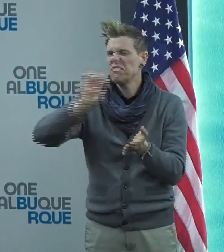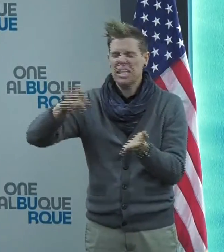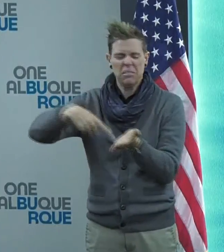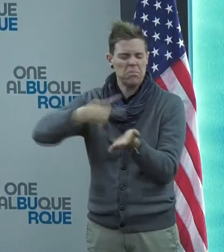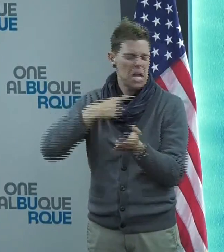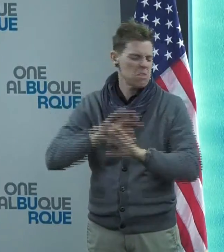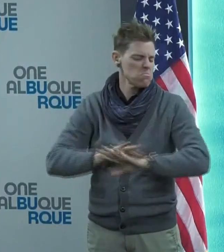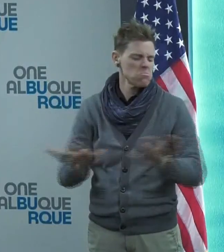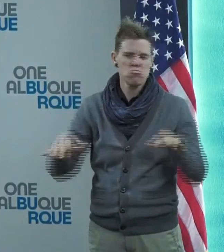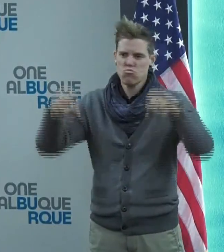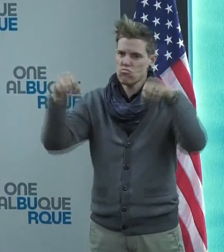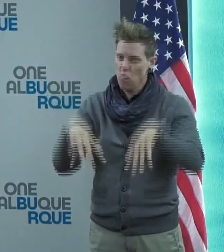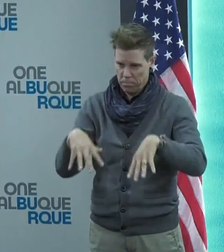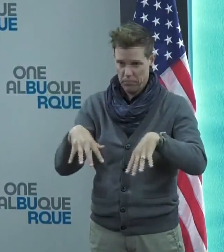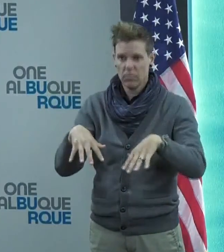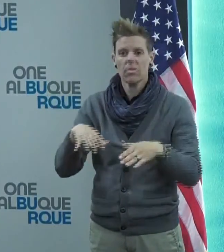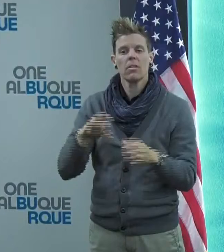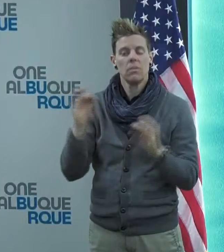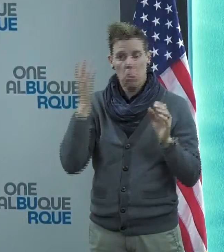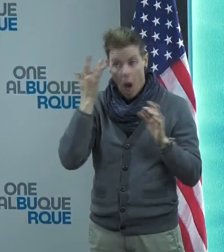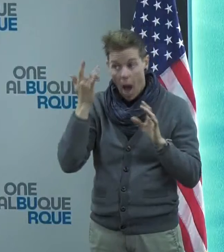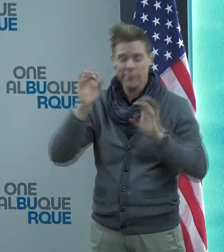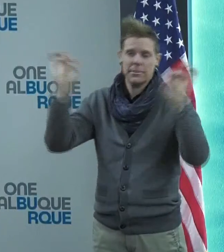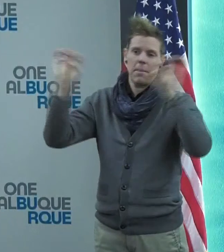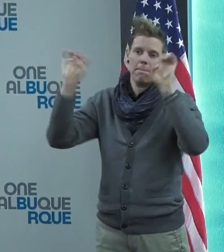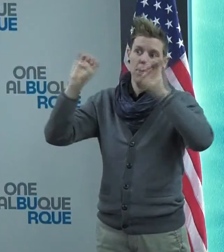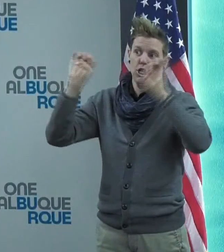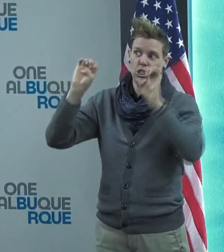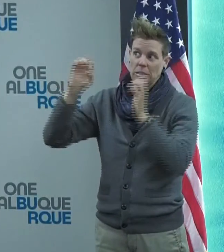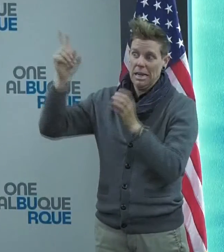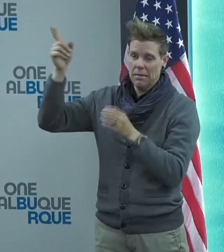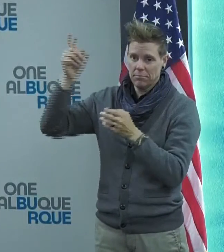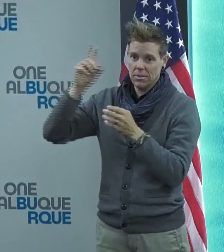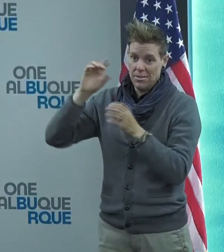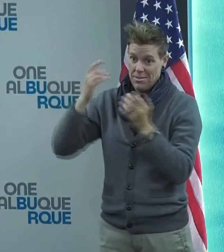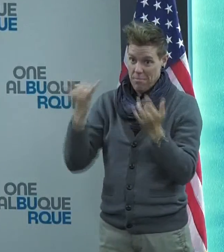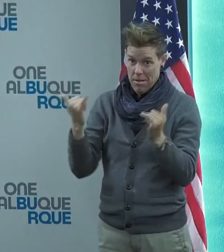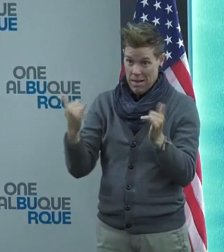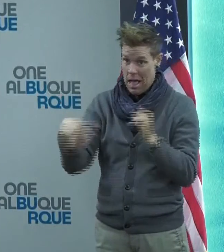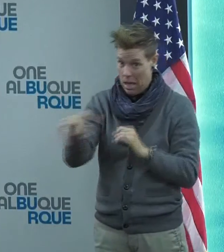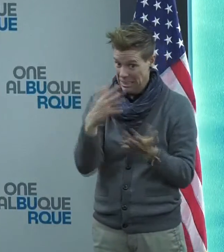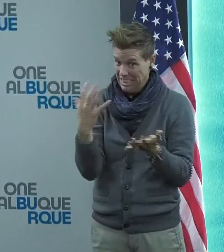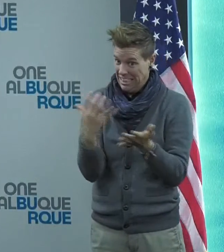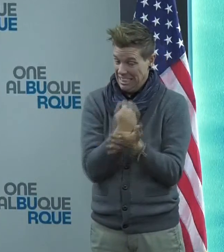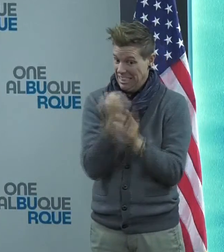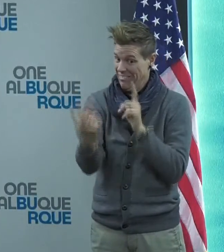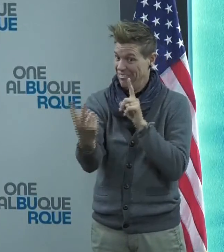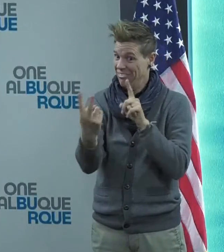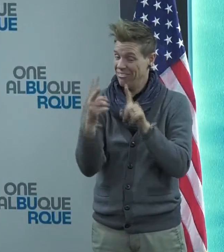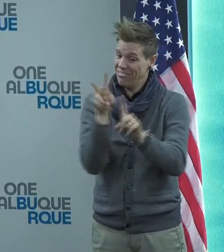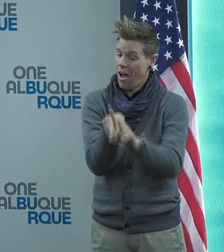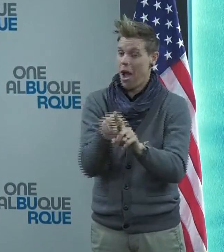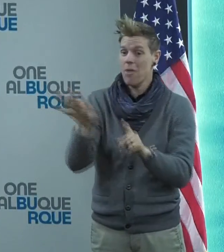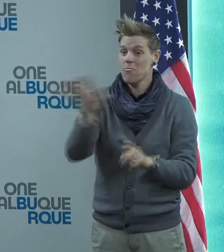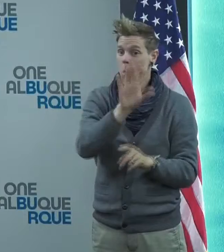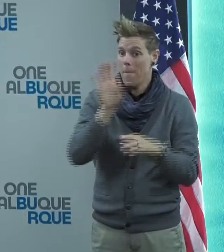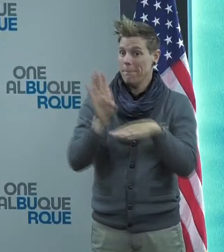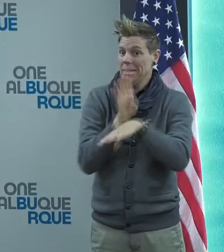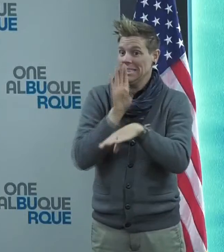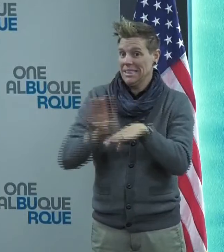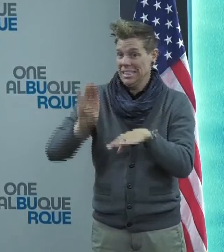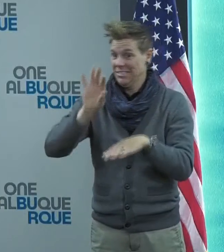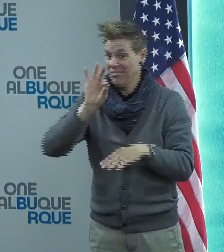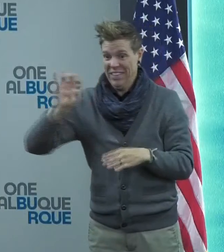emergency order. So it is a great time, by the way, to file all your paperwork at the city. And we are also, of course, continuing to fast track